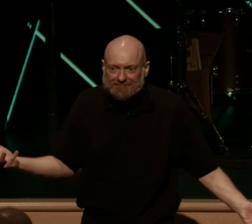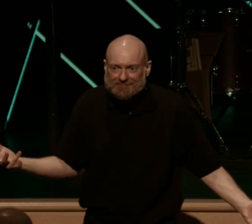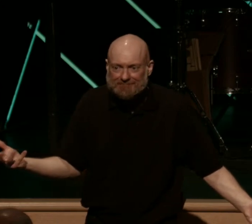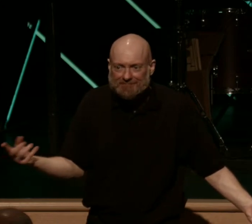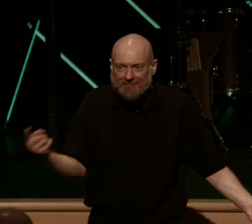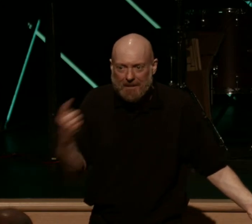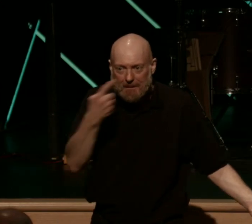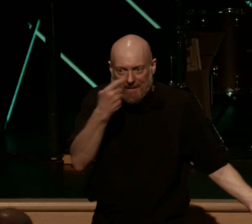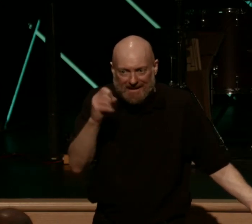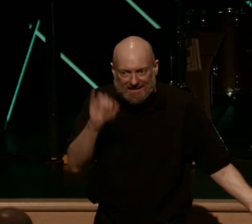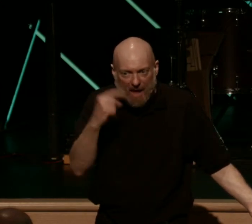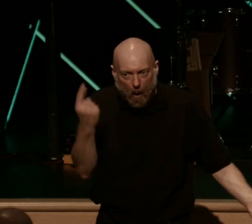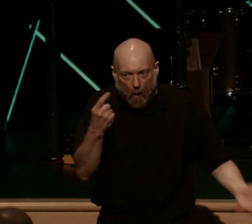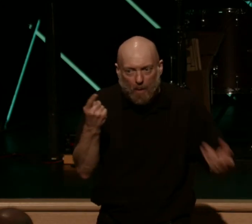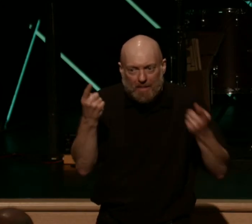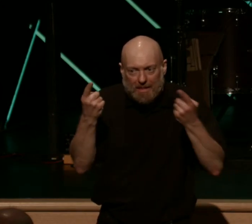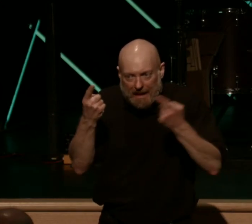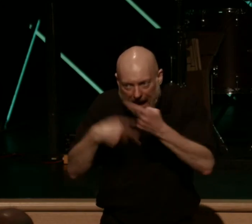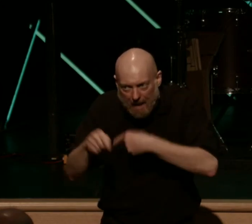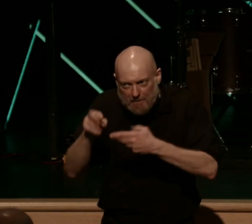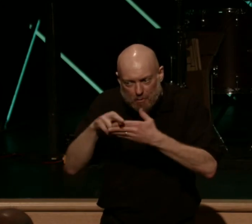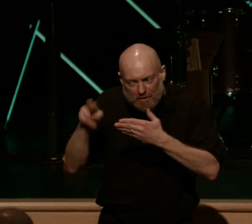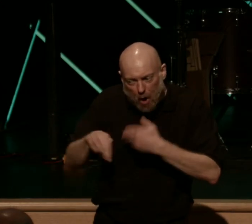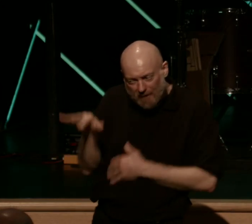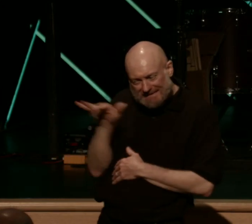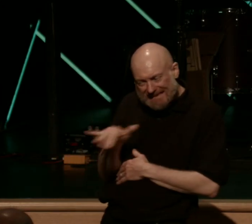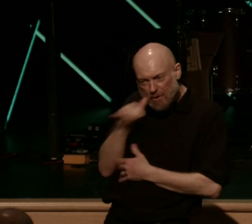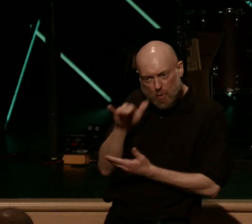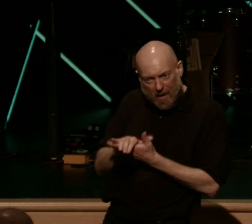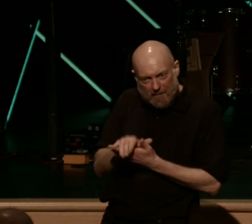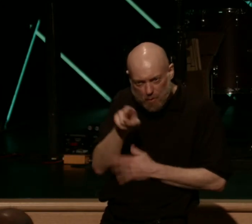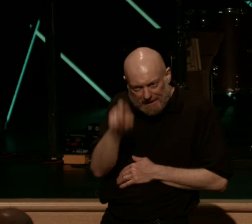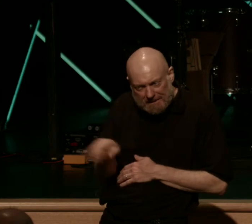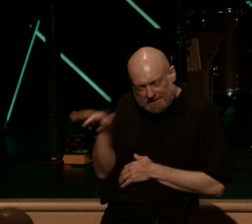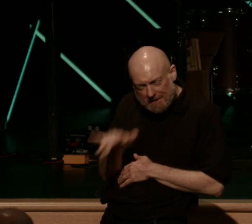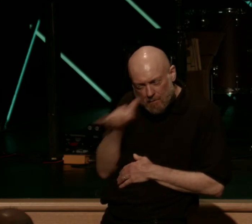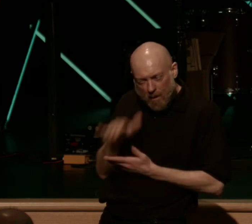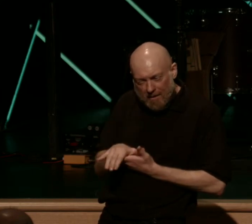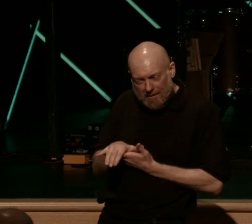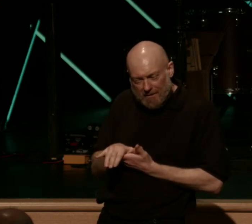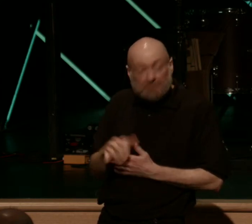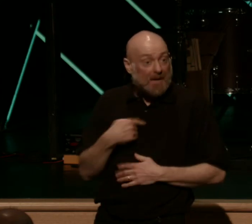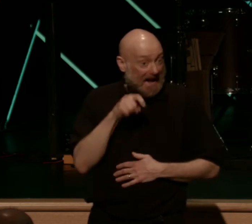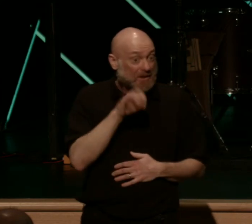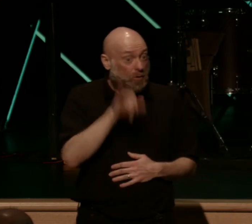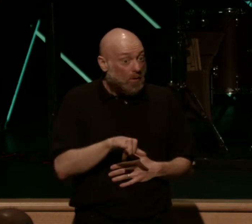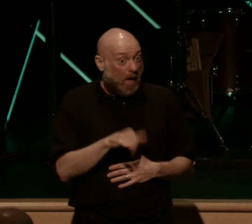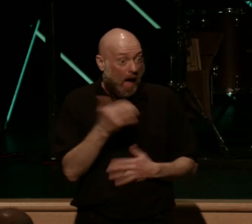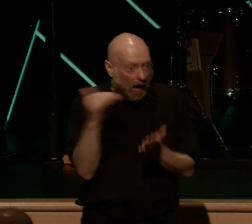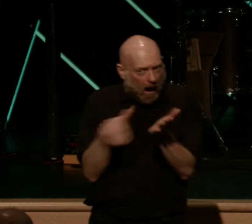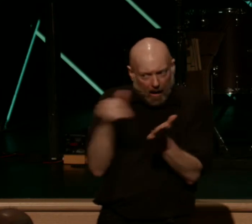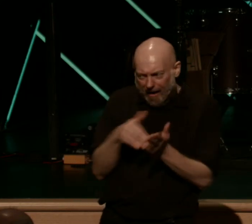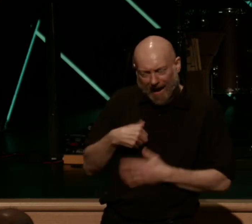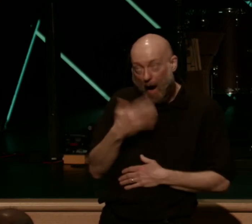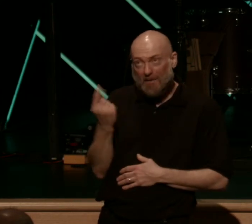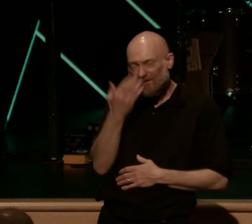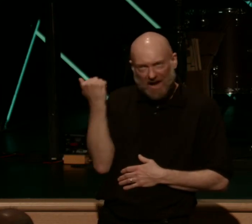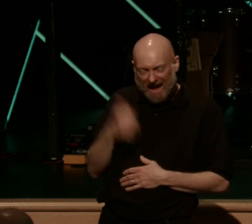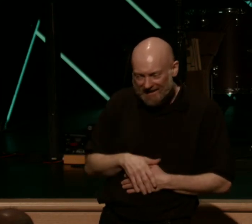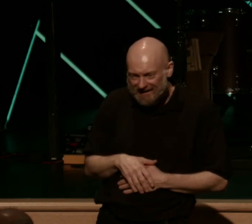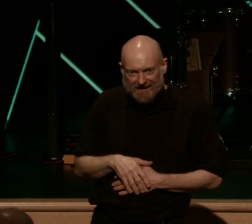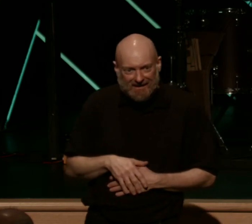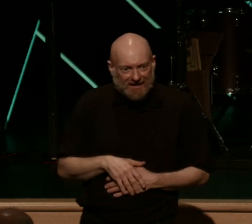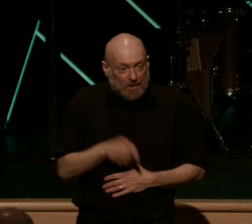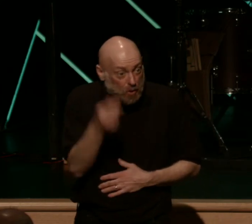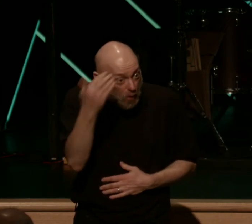Because that will only come as the result of studying your wife. I need to keep asking Natasha that over and over and over again because I keep forgetting, okay? If